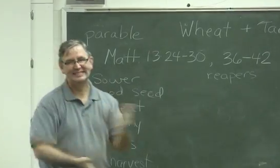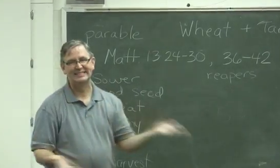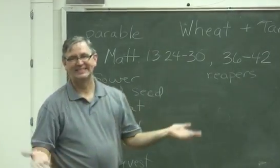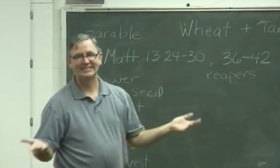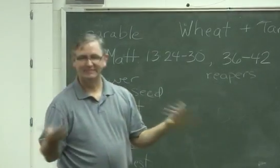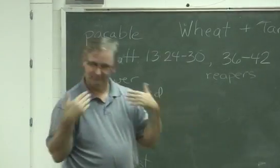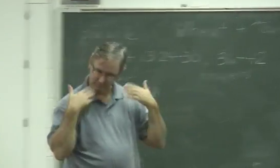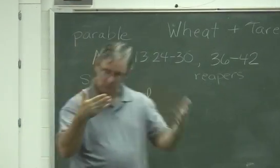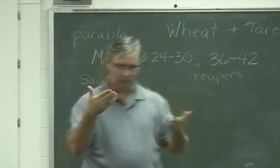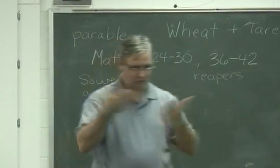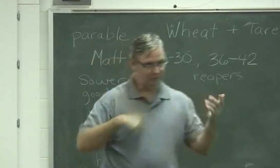that.